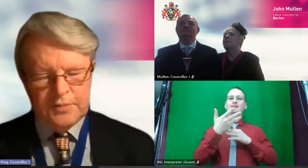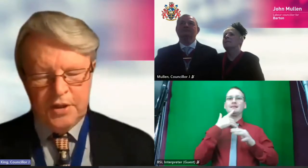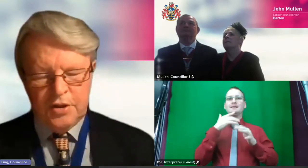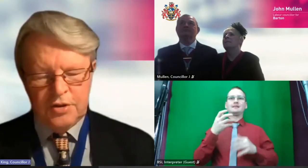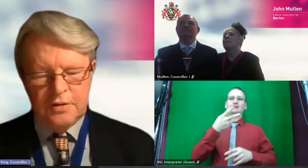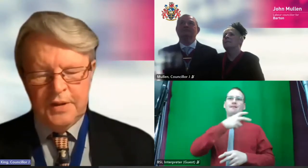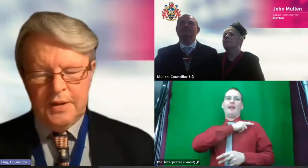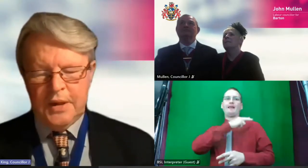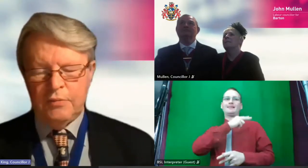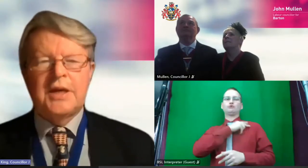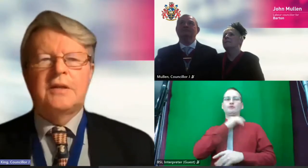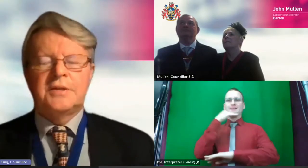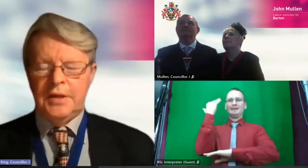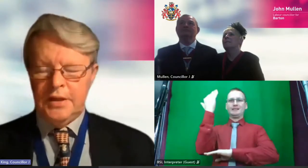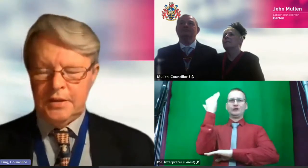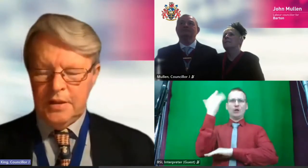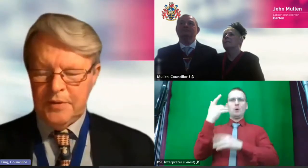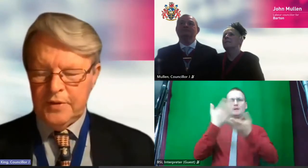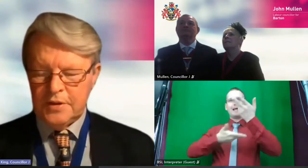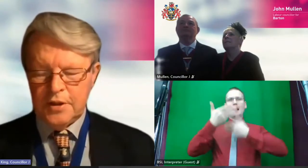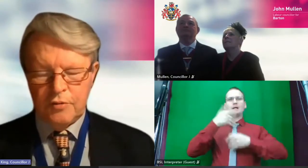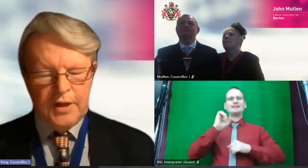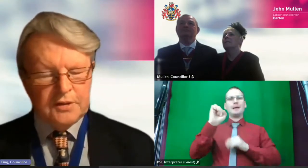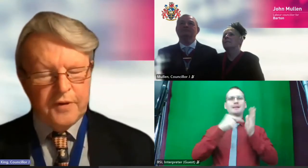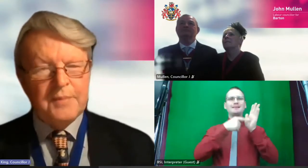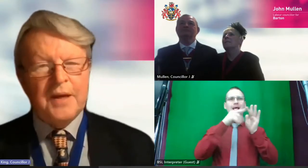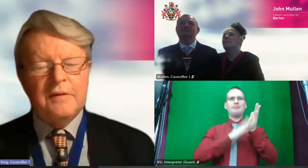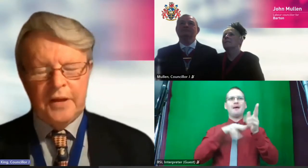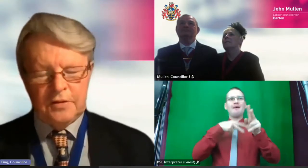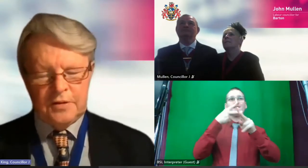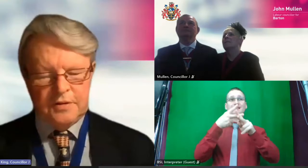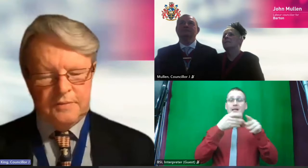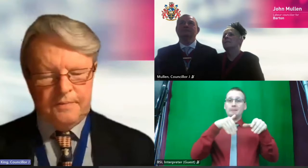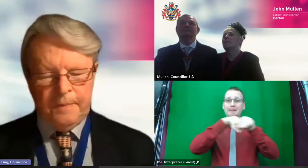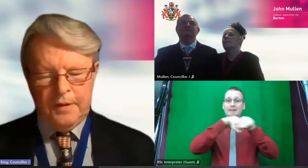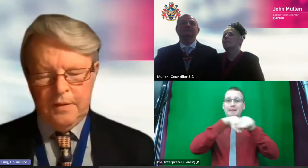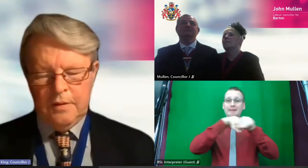valedictory speech, that he will tell us that he and Tim have visited and graced very many